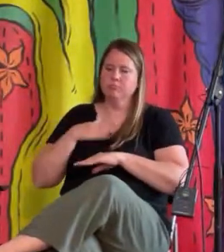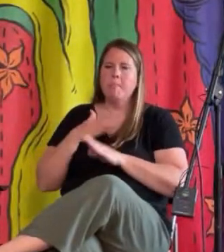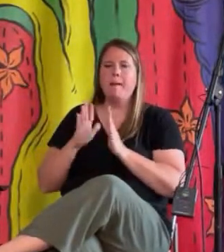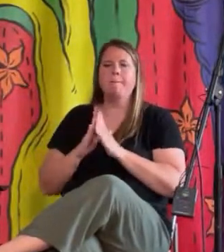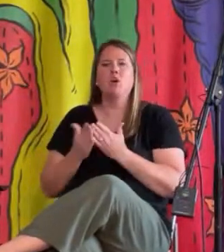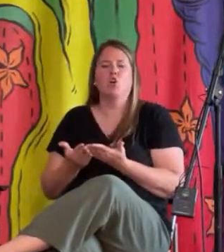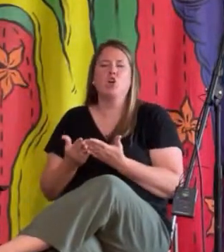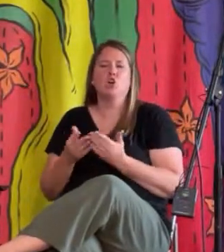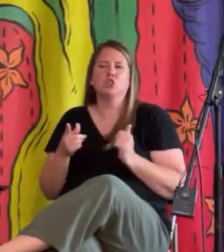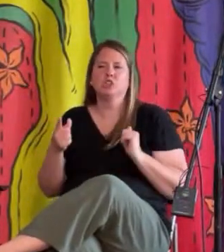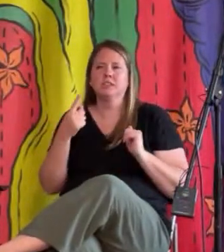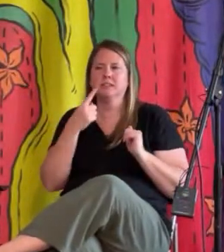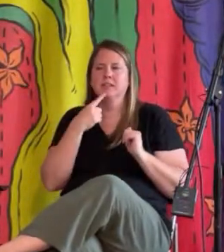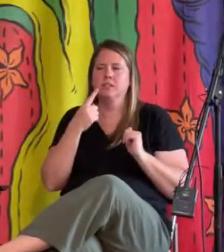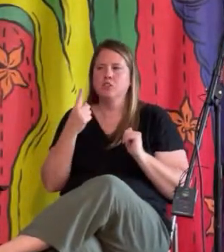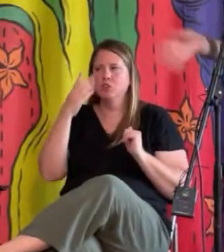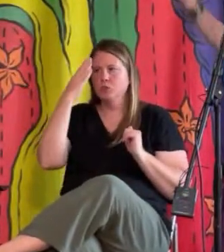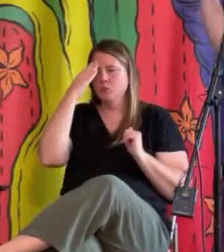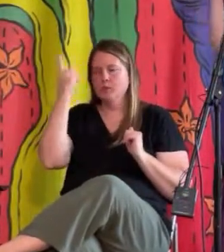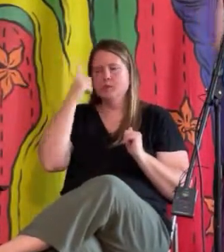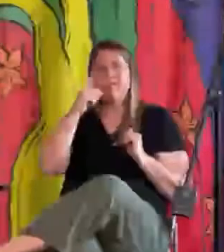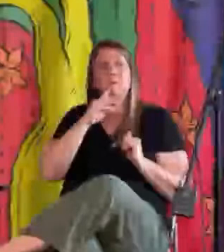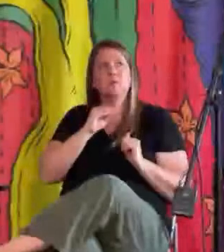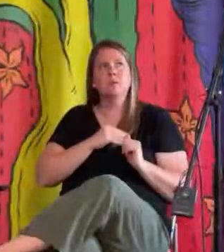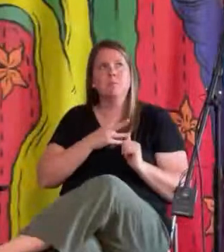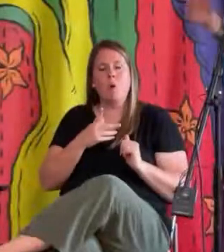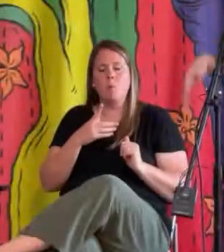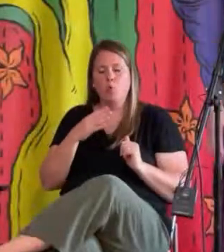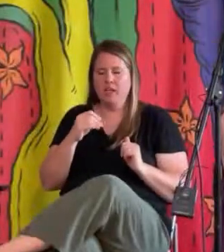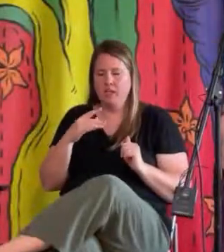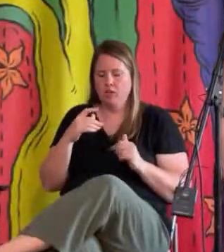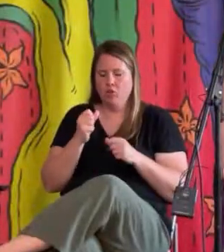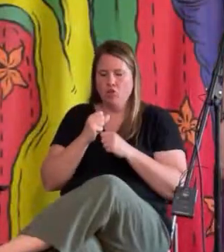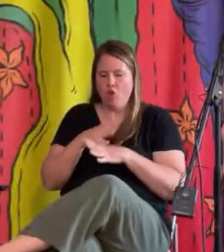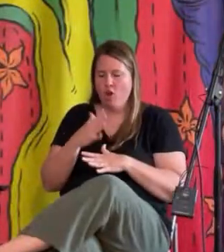that something was a poem when it took the top of her head off.